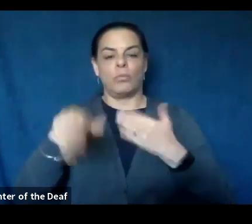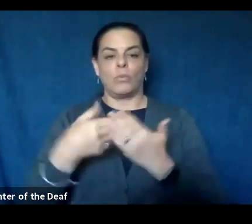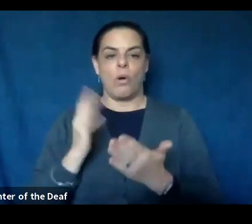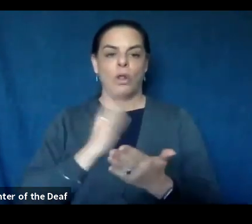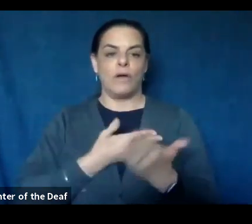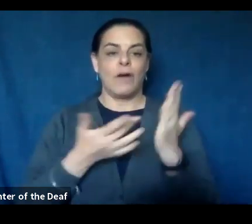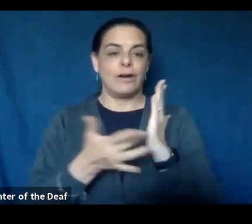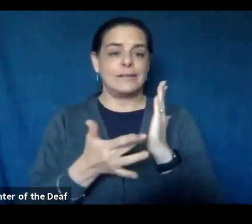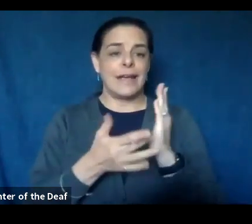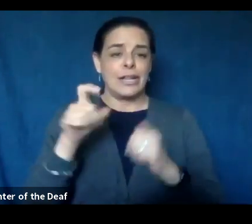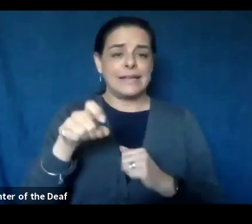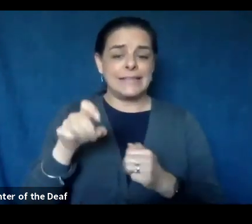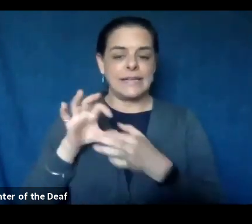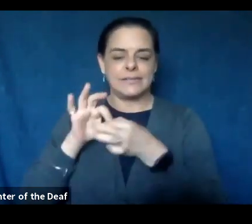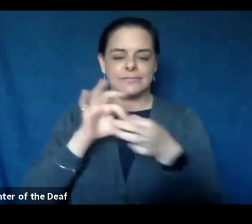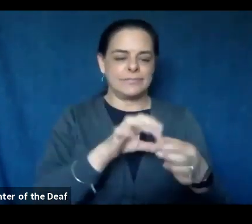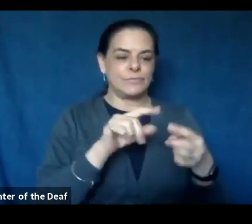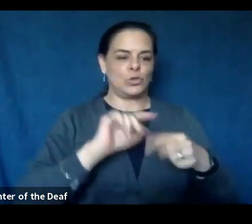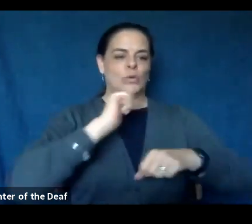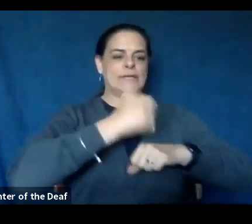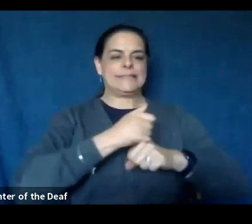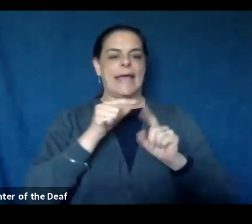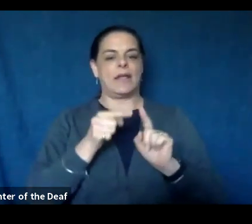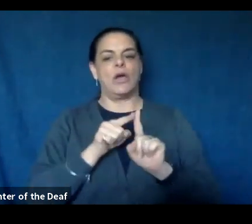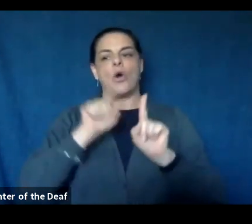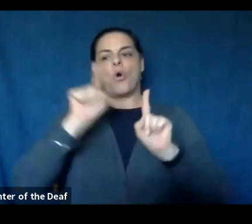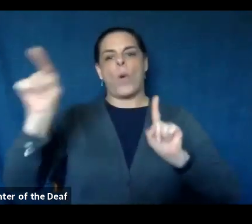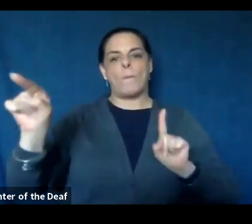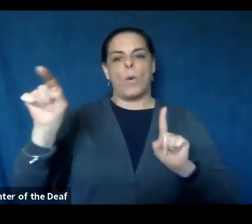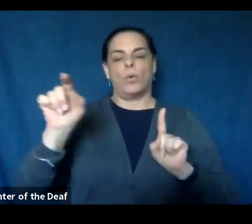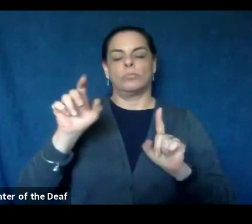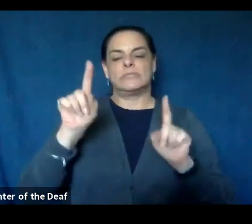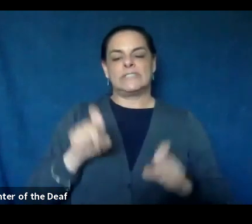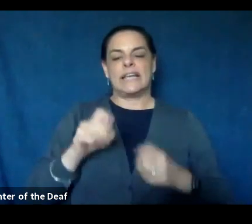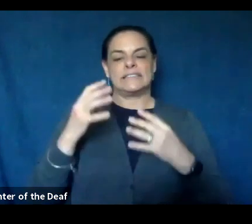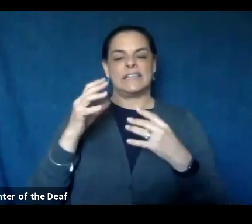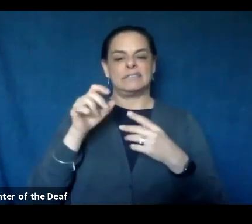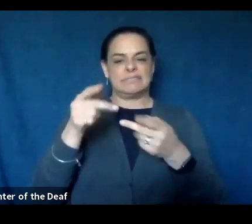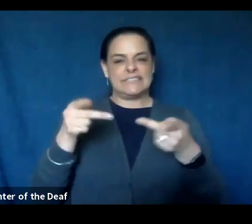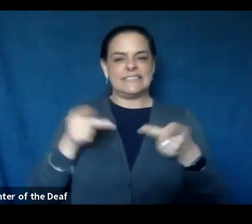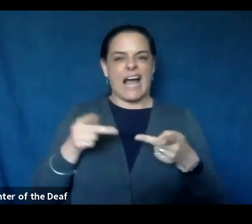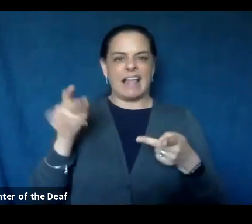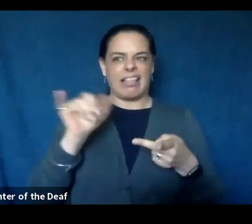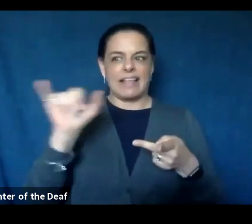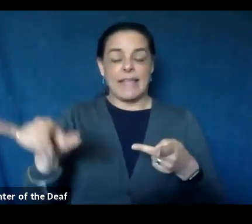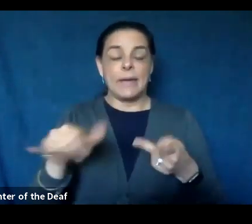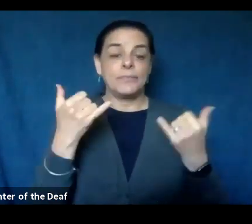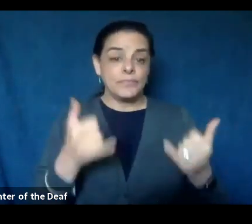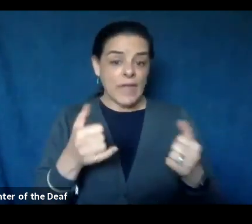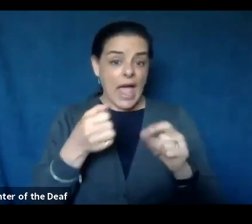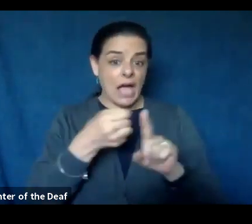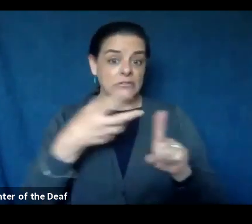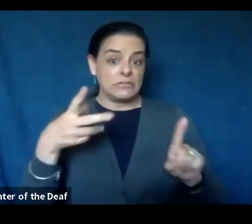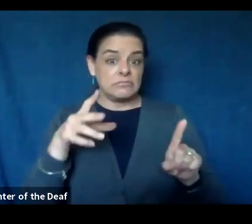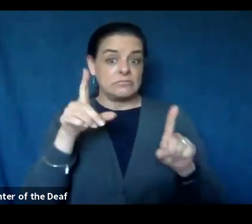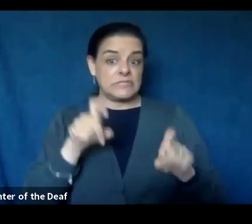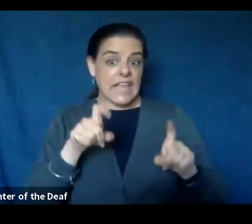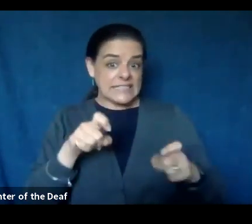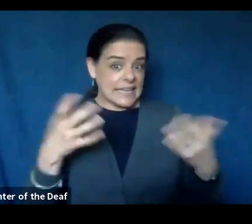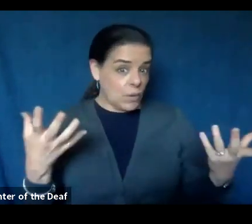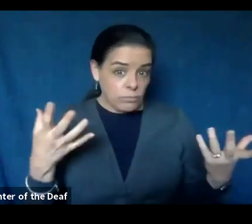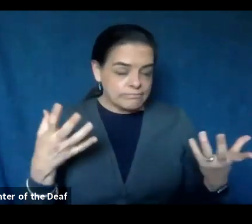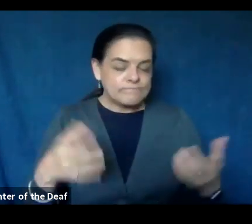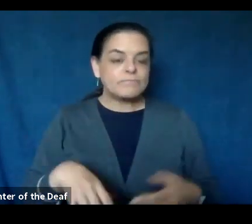needs that come with setting up a remote testing site like this. Now for some details on the testing. Beginning